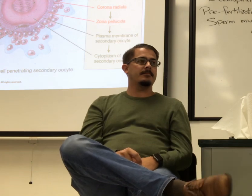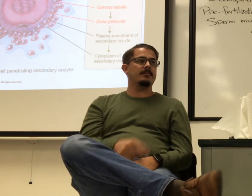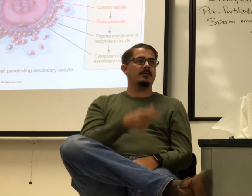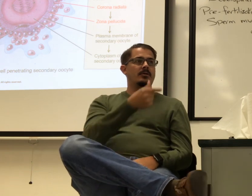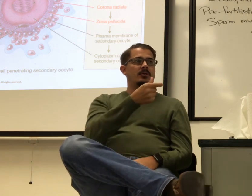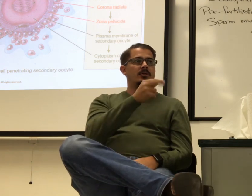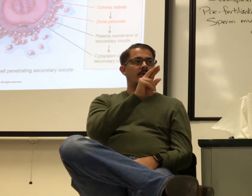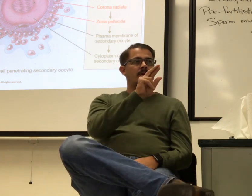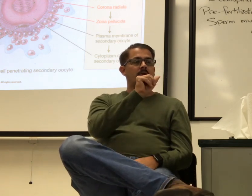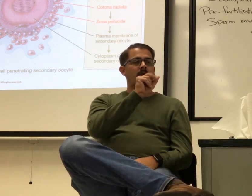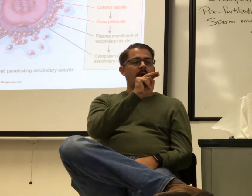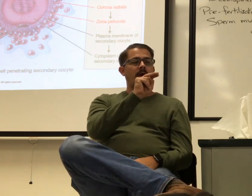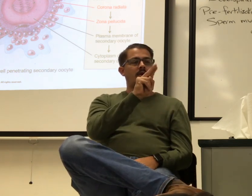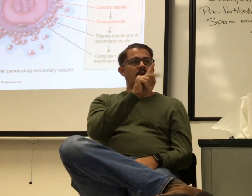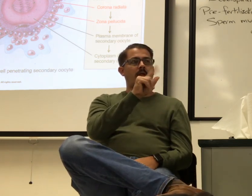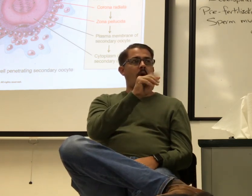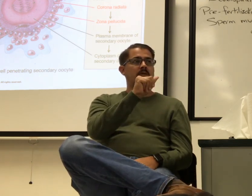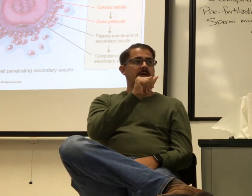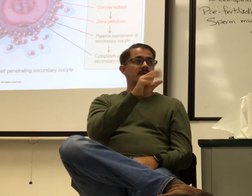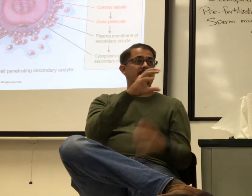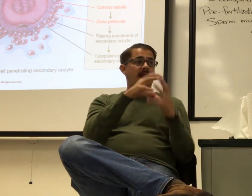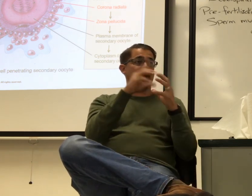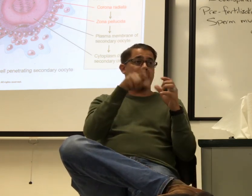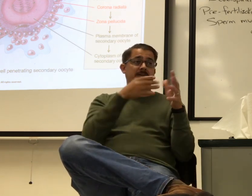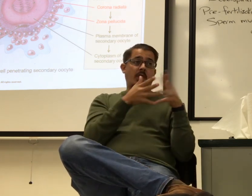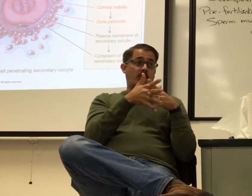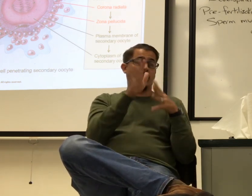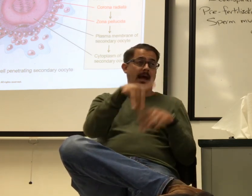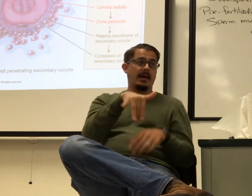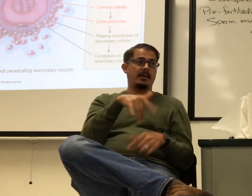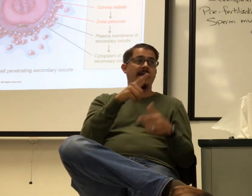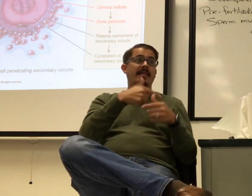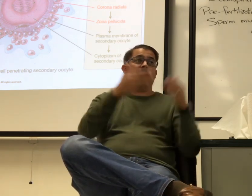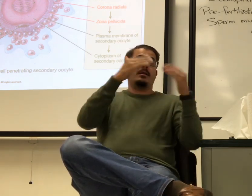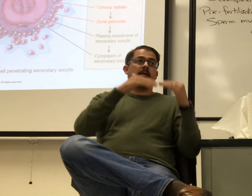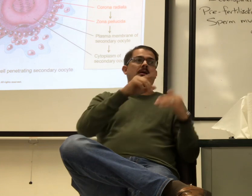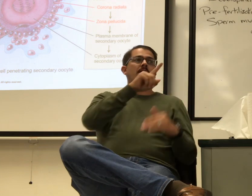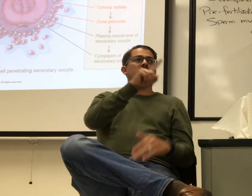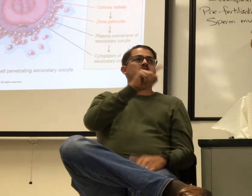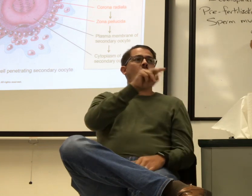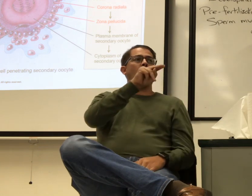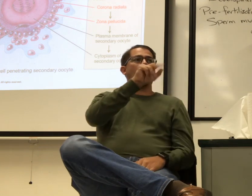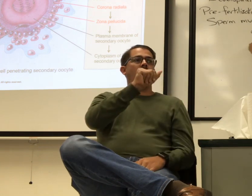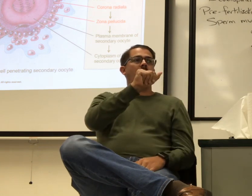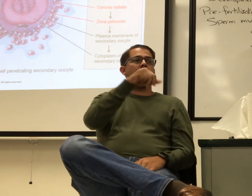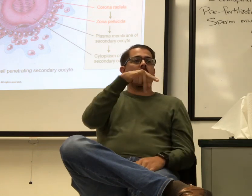Granulosa cells. So that's a barrier. You got to get through that. And then there's the zona pellucida.